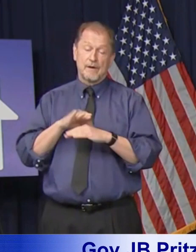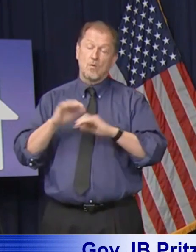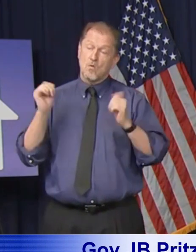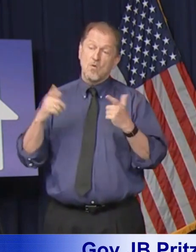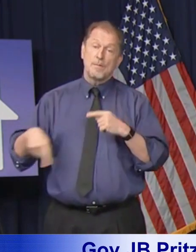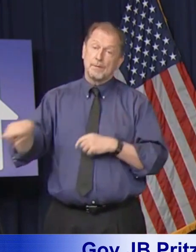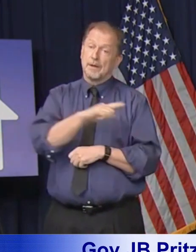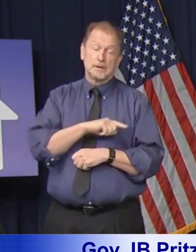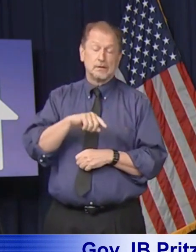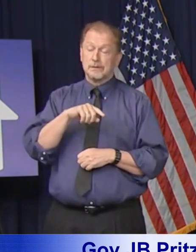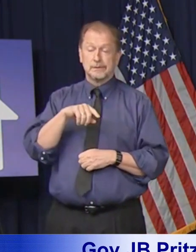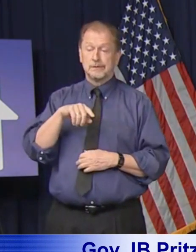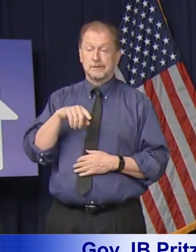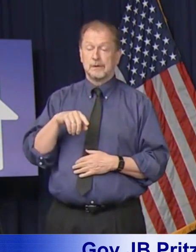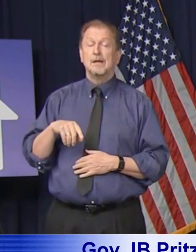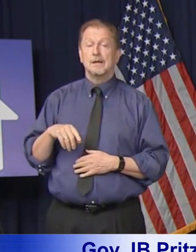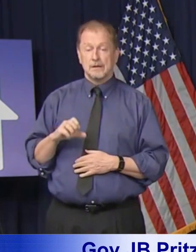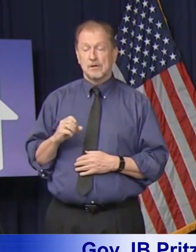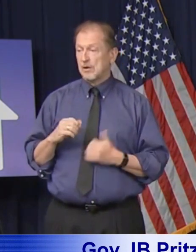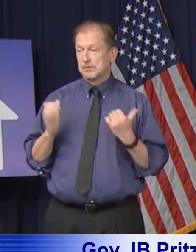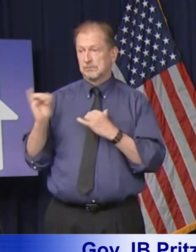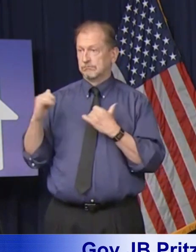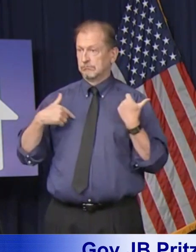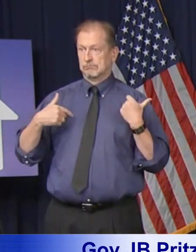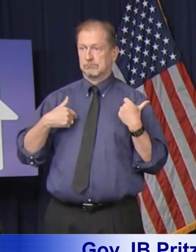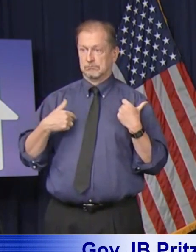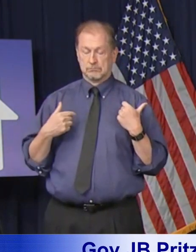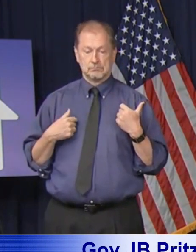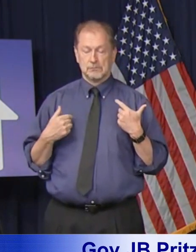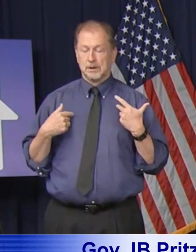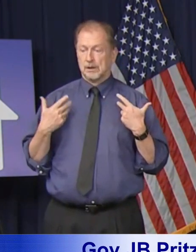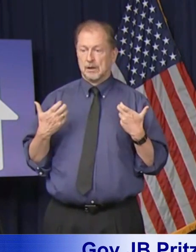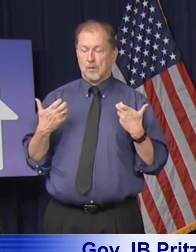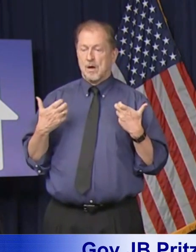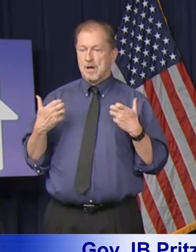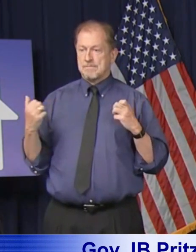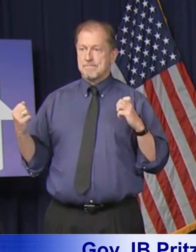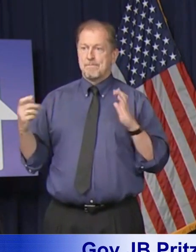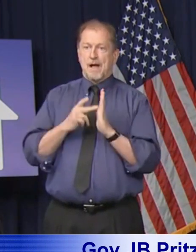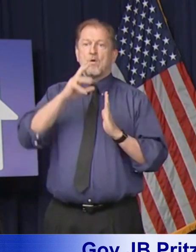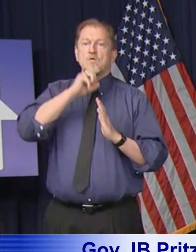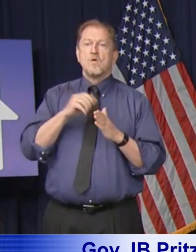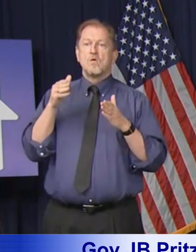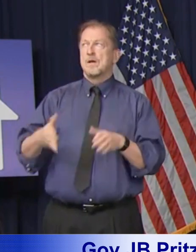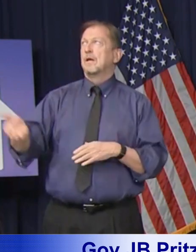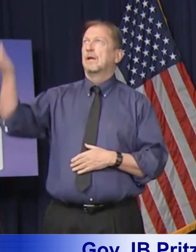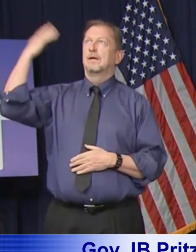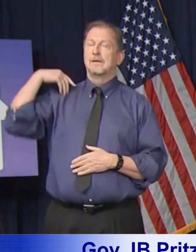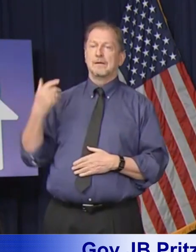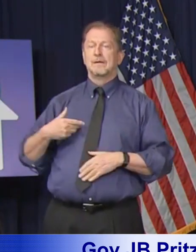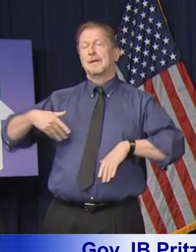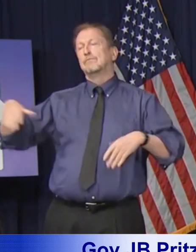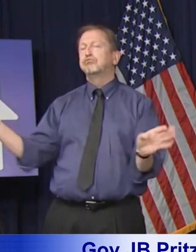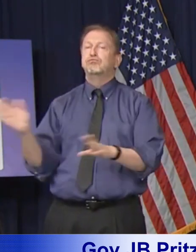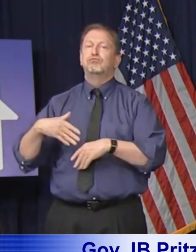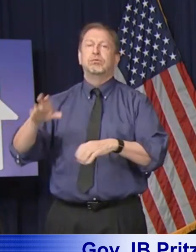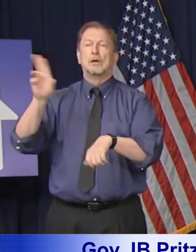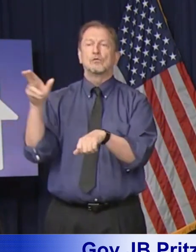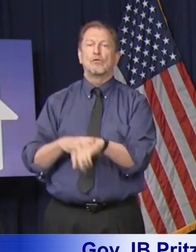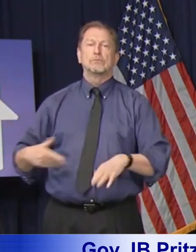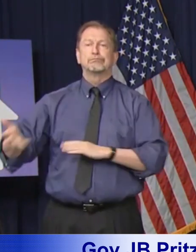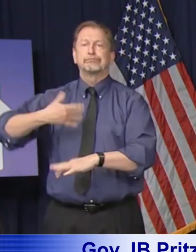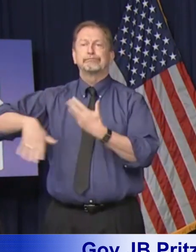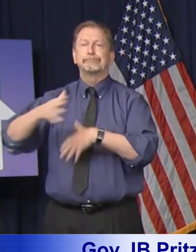everybody. And so I like everybody, I want it to, you know, to be back to normal as fast